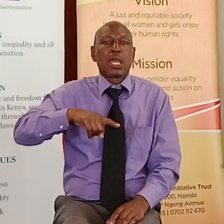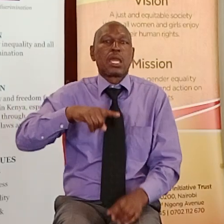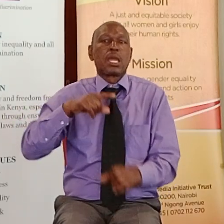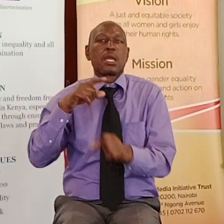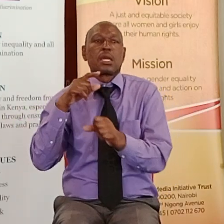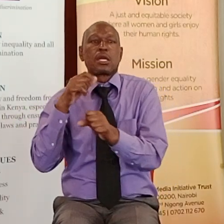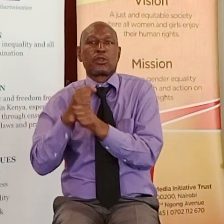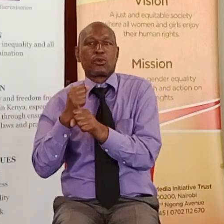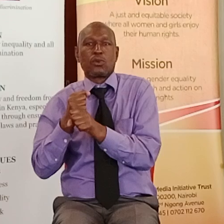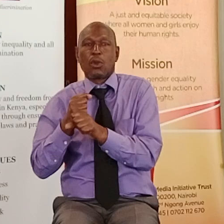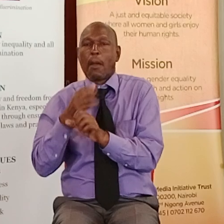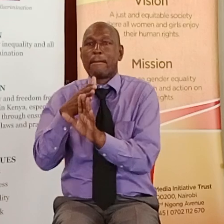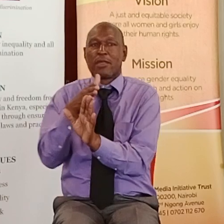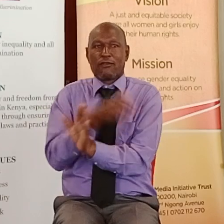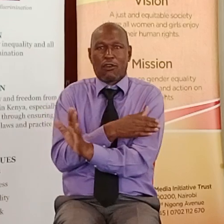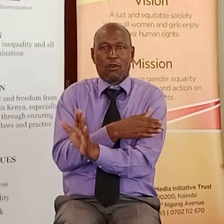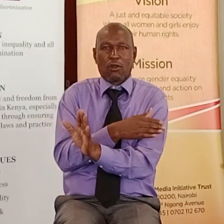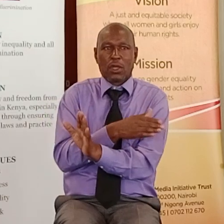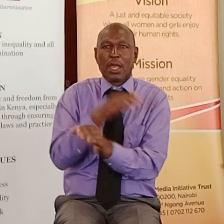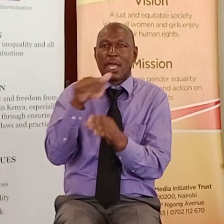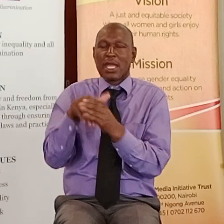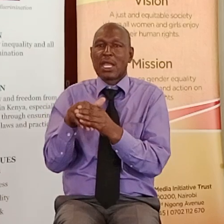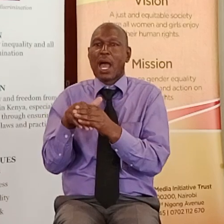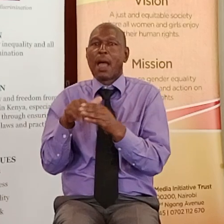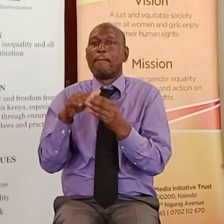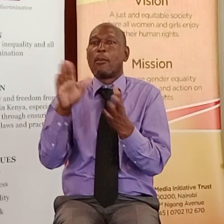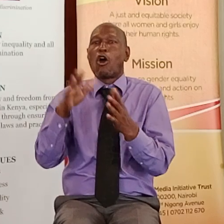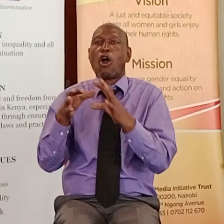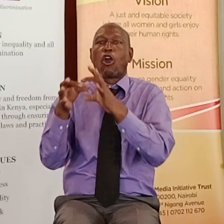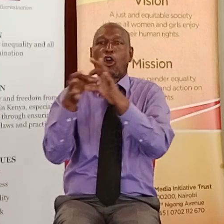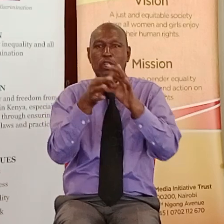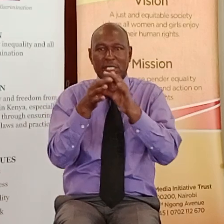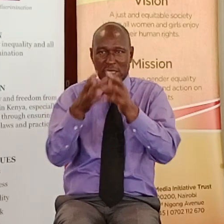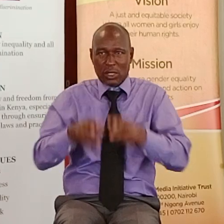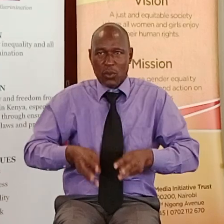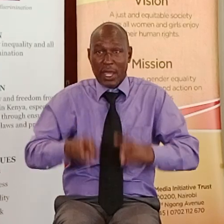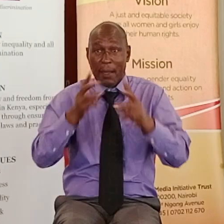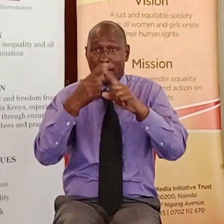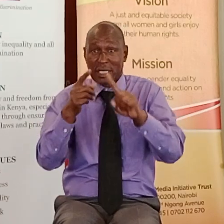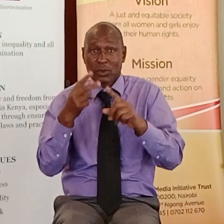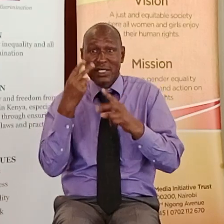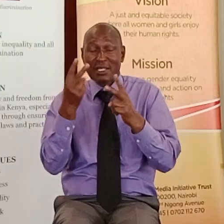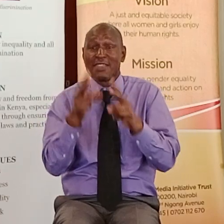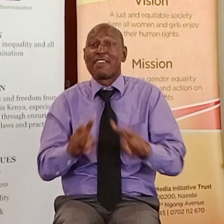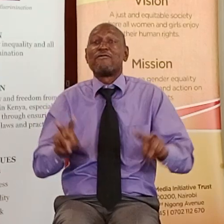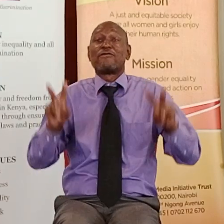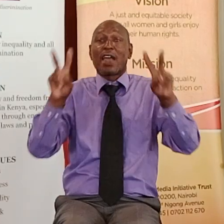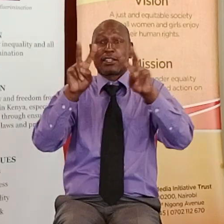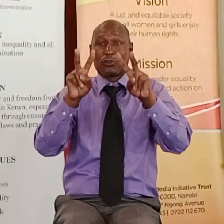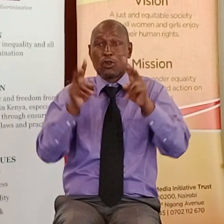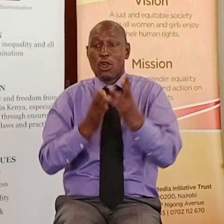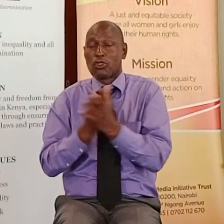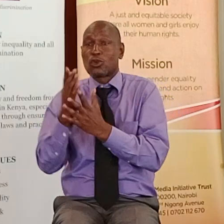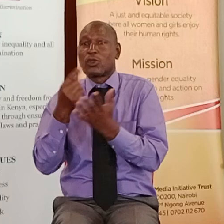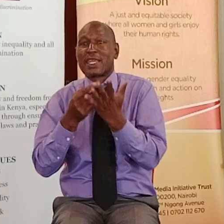earlier in advance in a more coordinated way, but we still value the discussions that will go on today, and we know